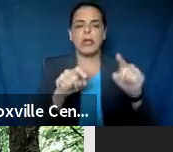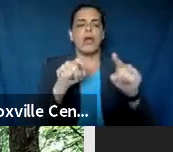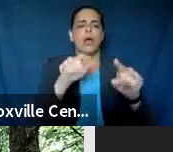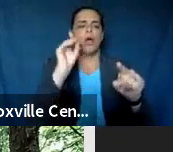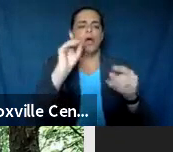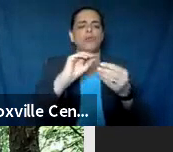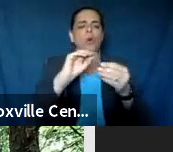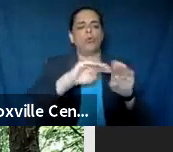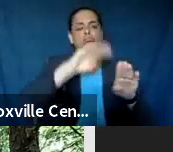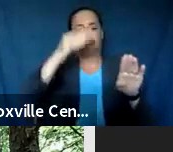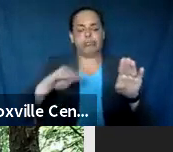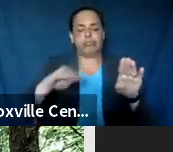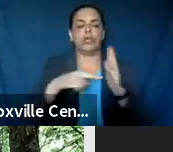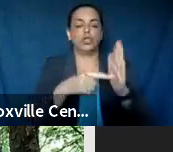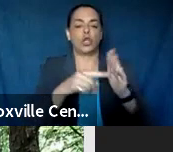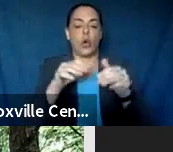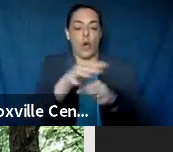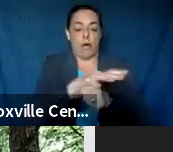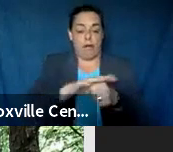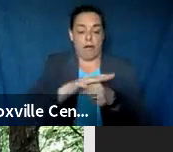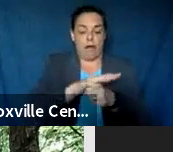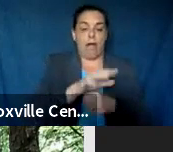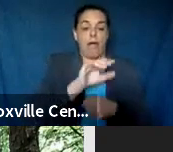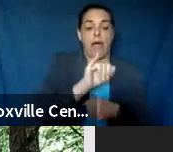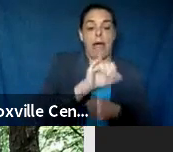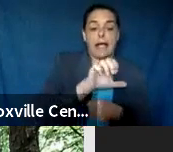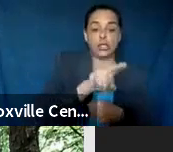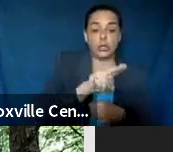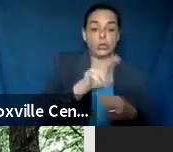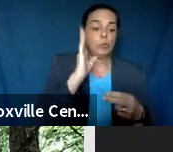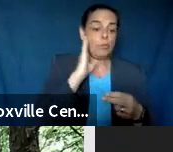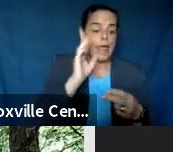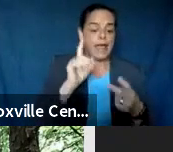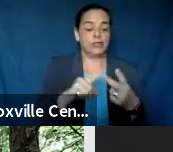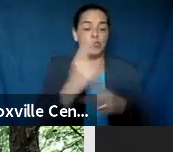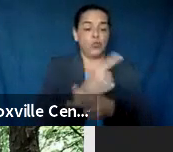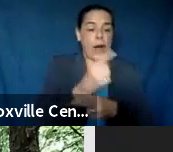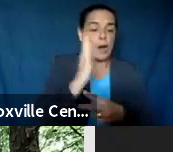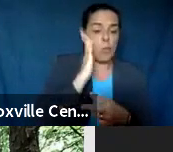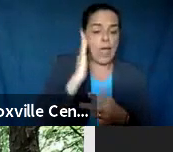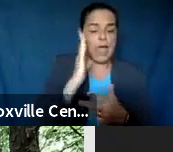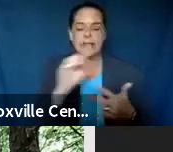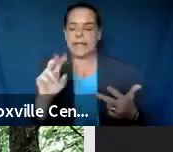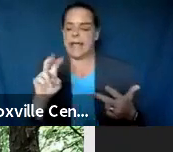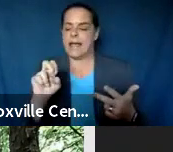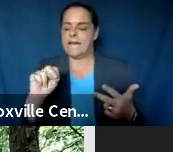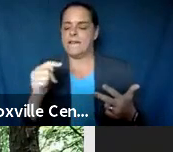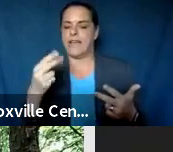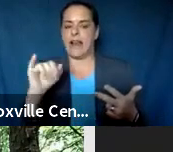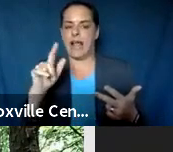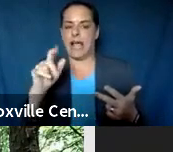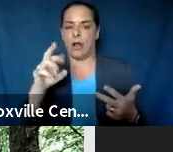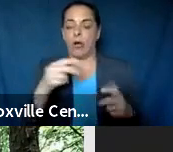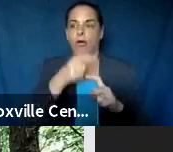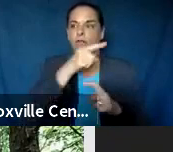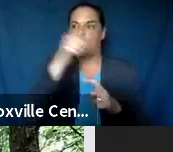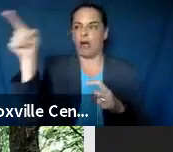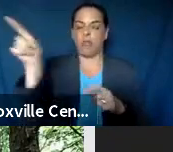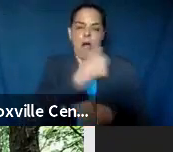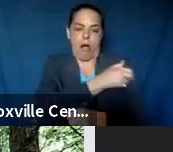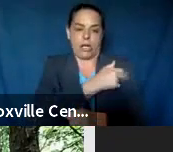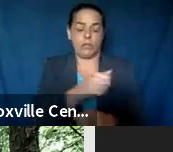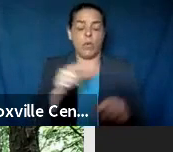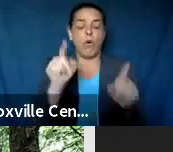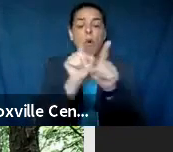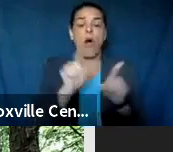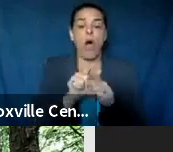regional hospital beds, ICU beds, and ventilators from our hospital partners. It also shows the additional surge capacity